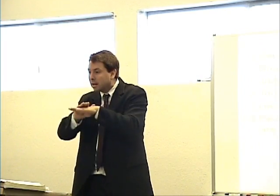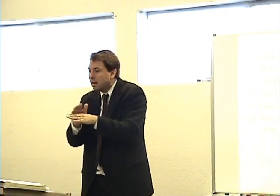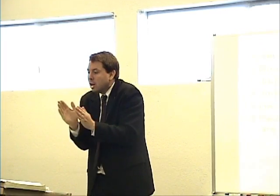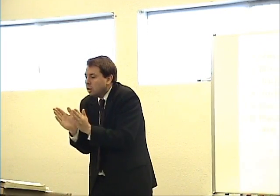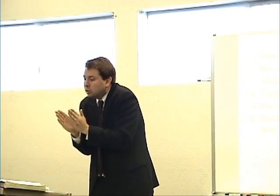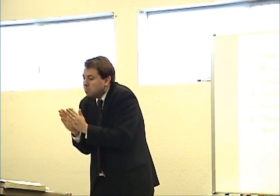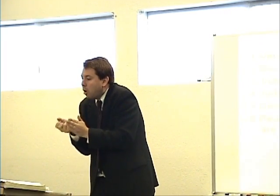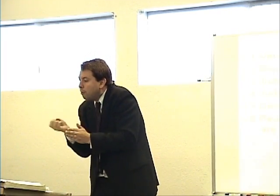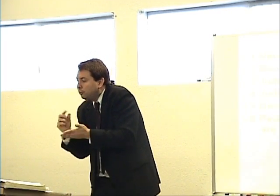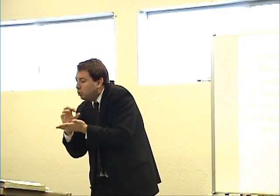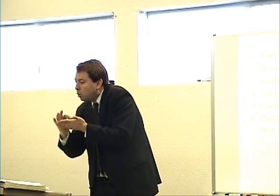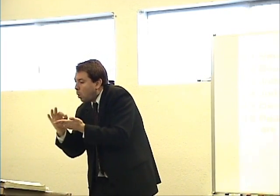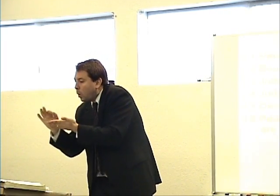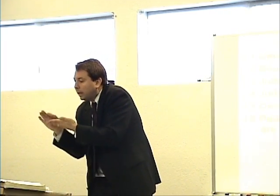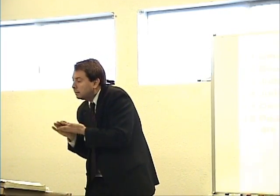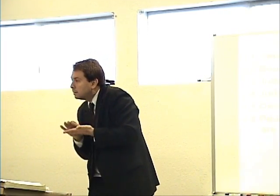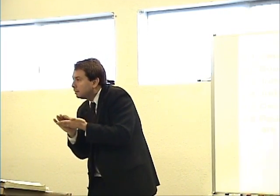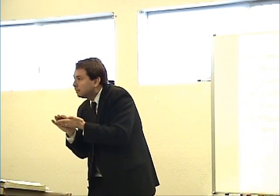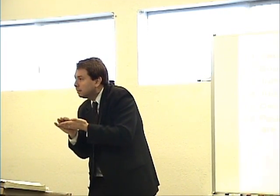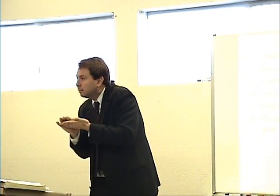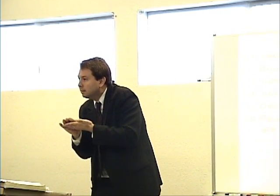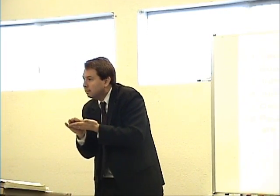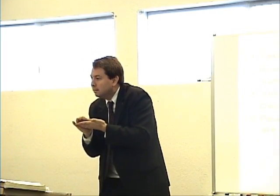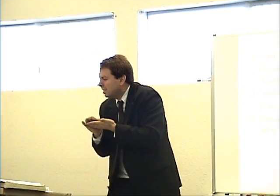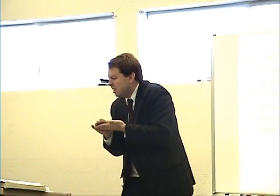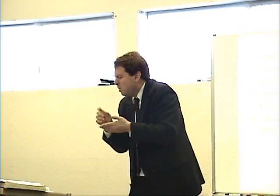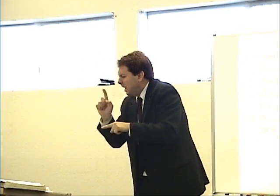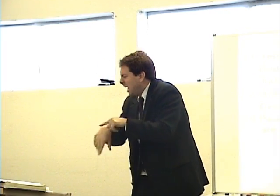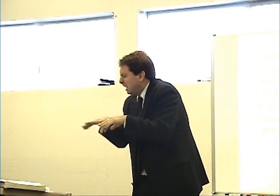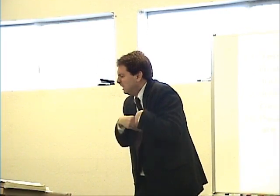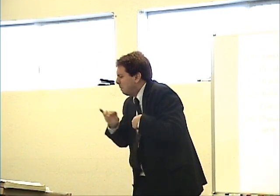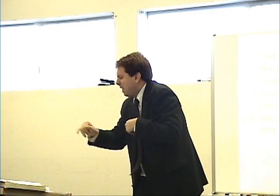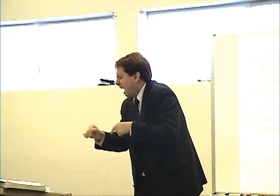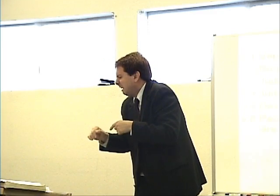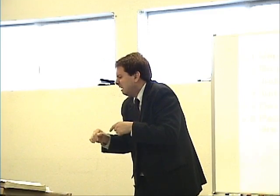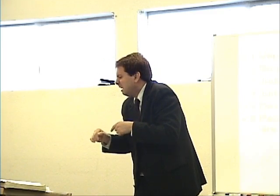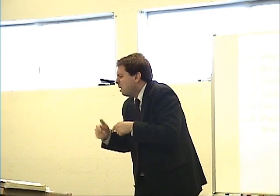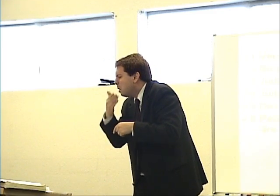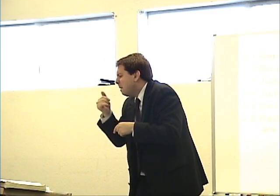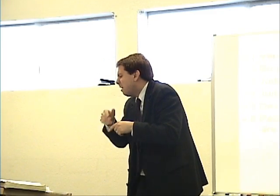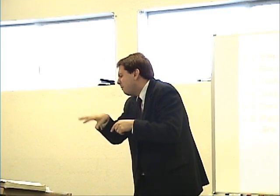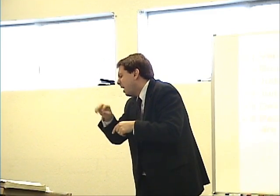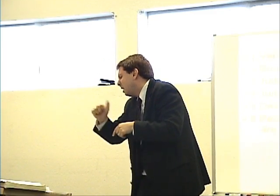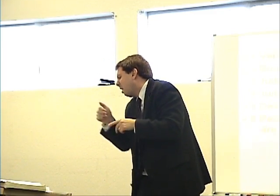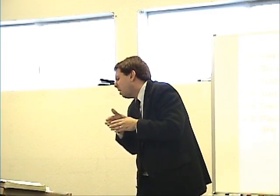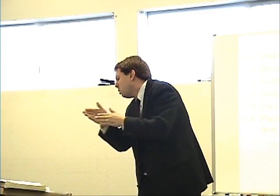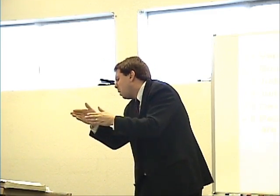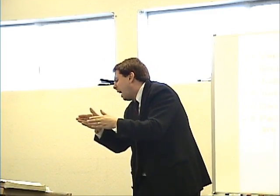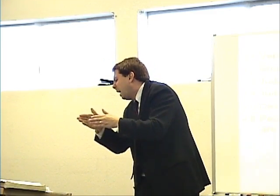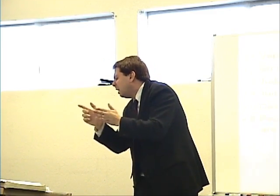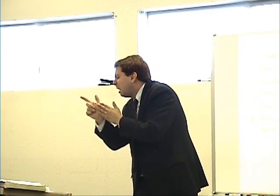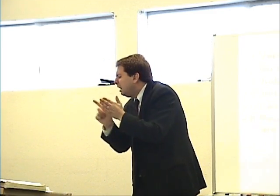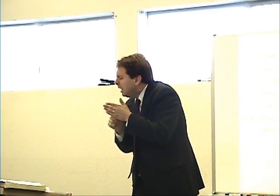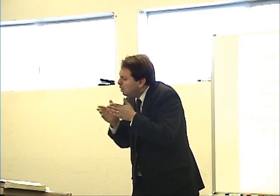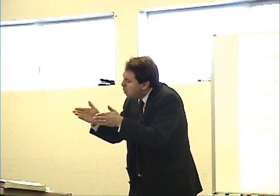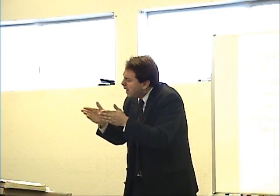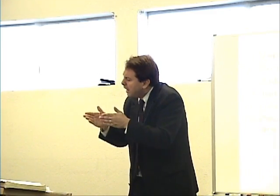on small few coins. We can't accept that. We better find an other way, a legal way